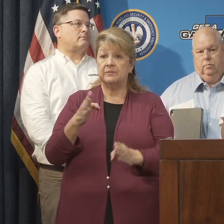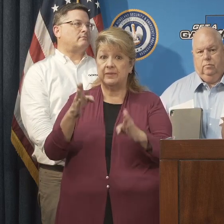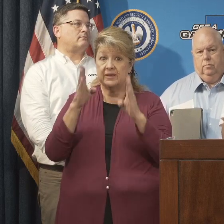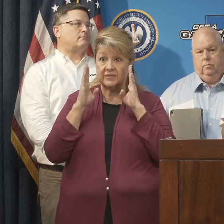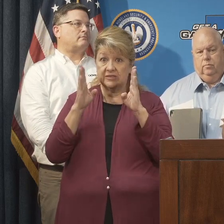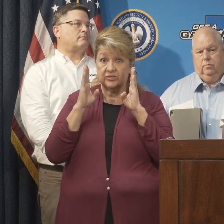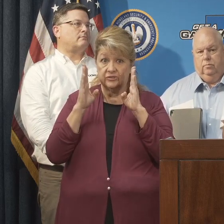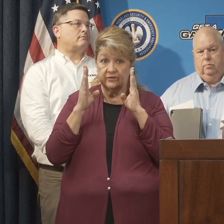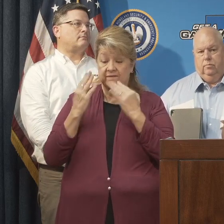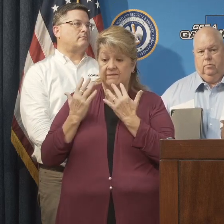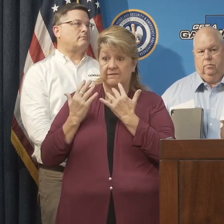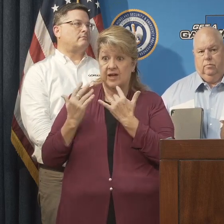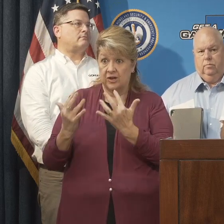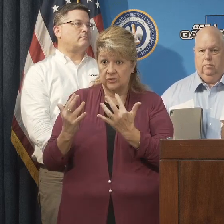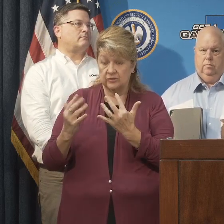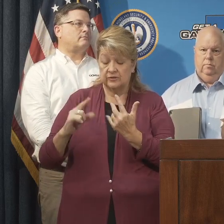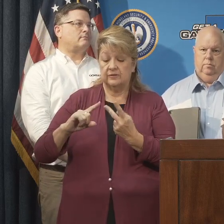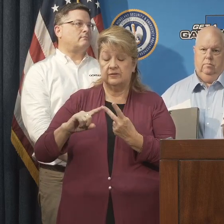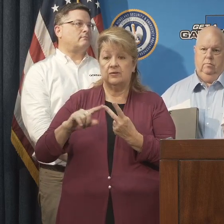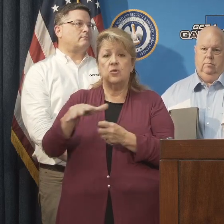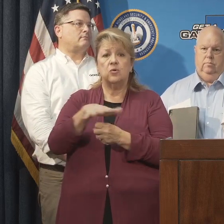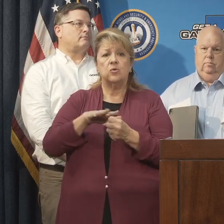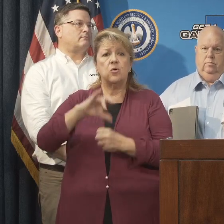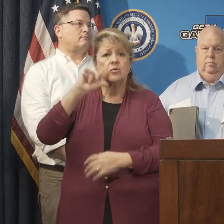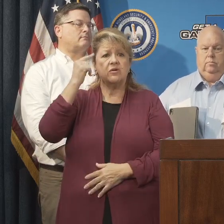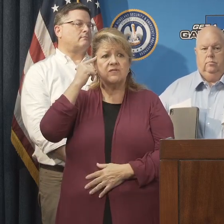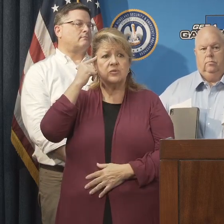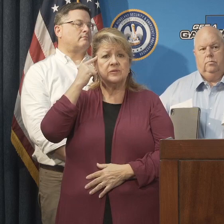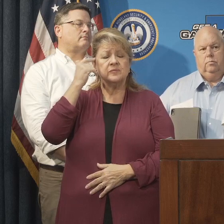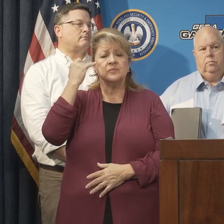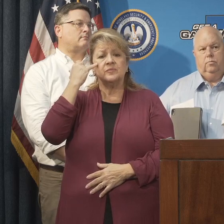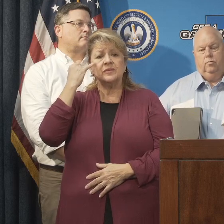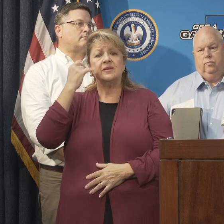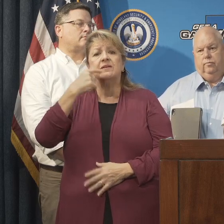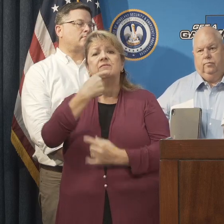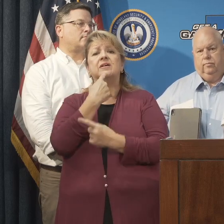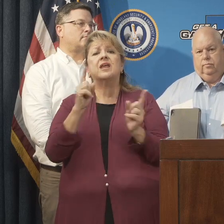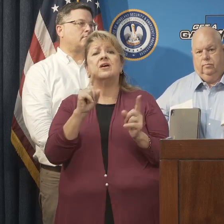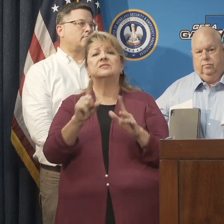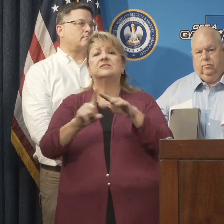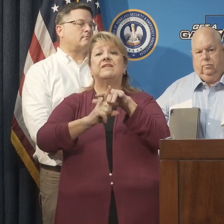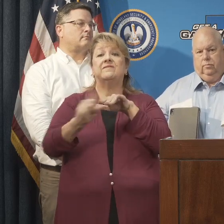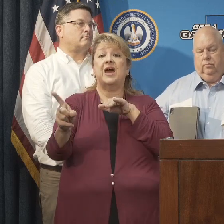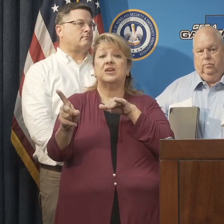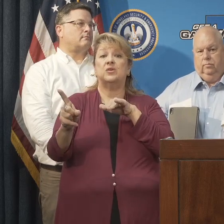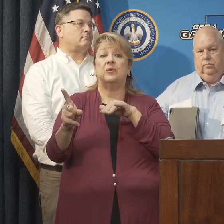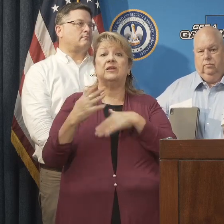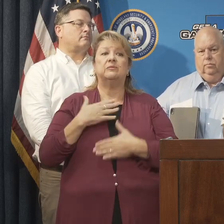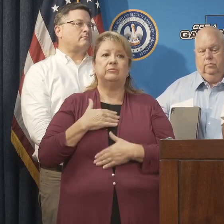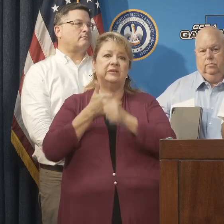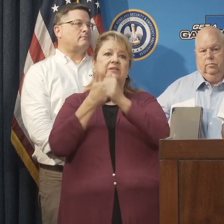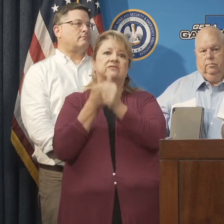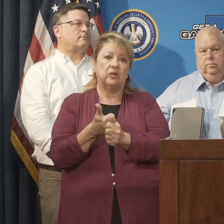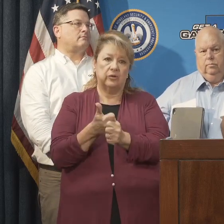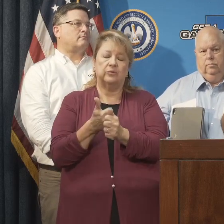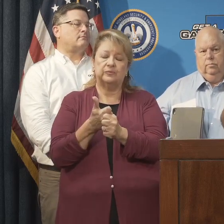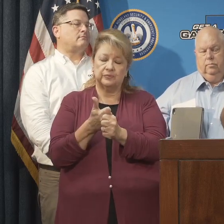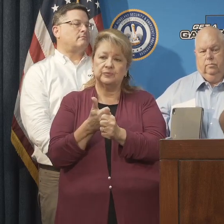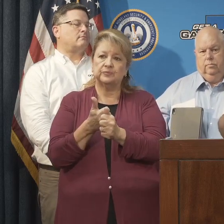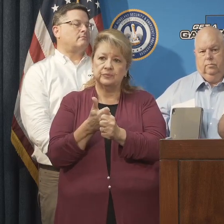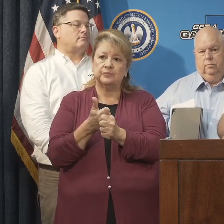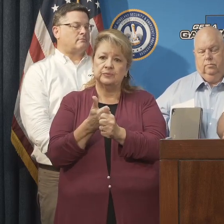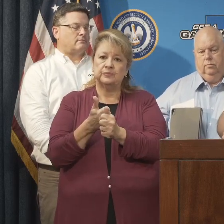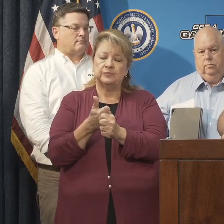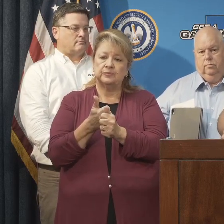and to your local government, and if they come out with a evacuation notice, that you please adhere to that. And any